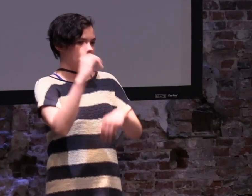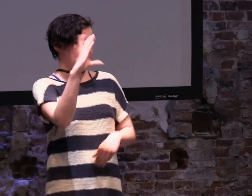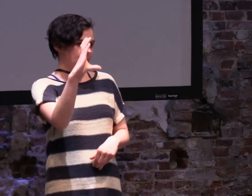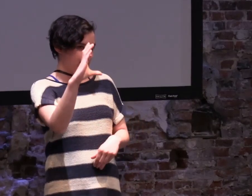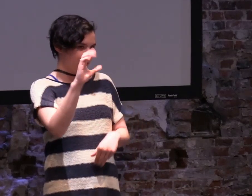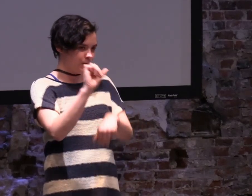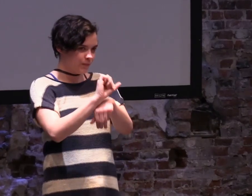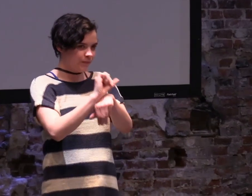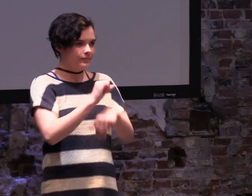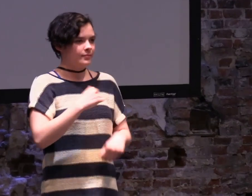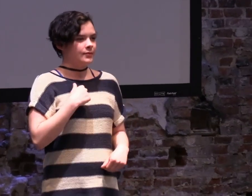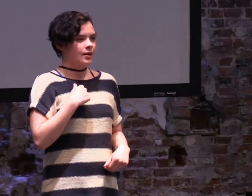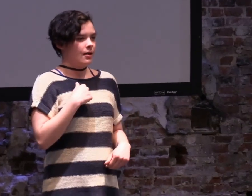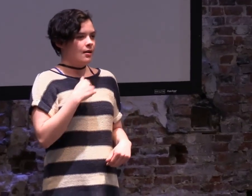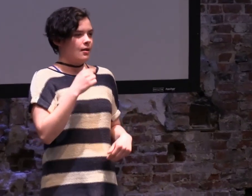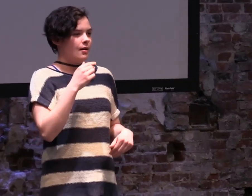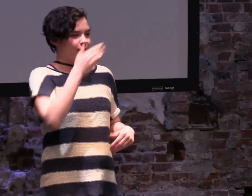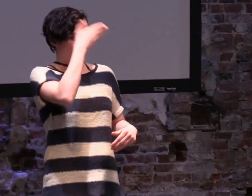Hi, my name is Kayla. I work out of DC.